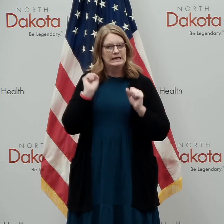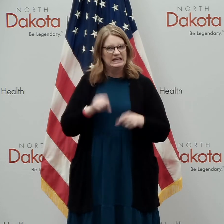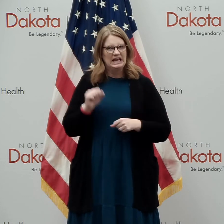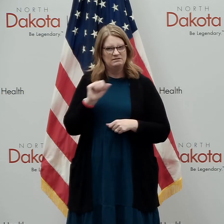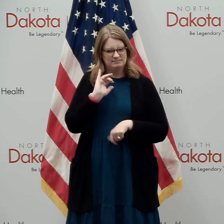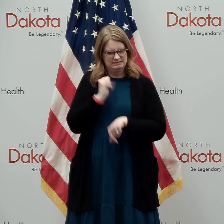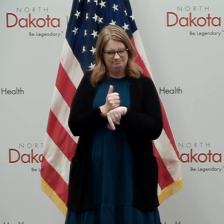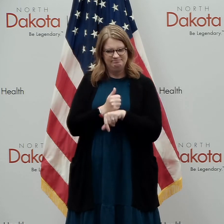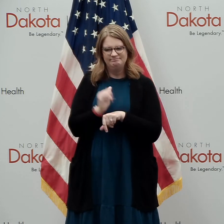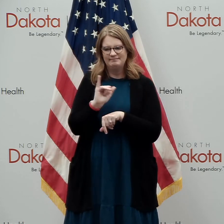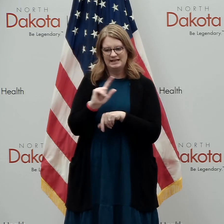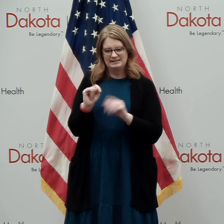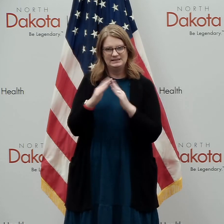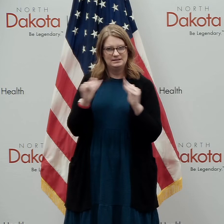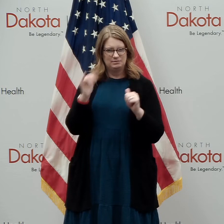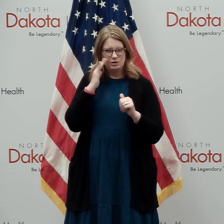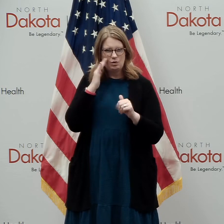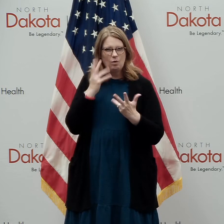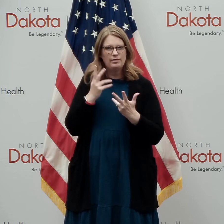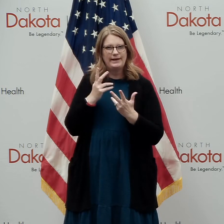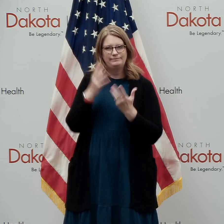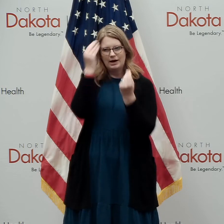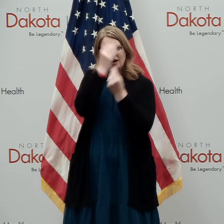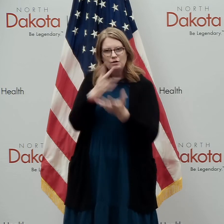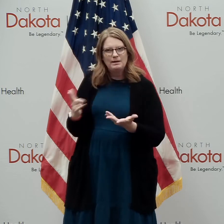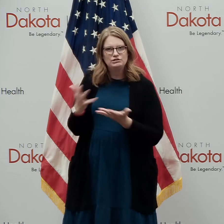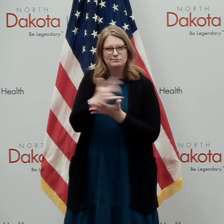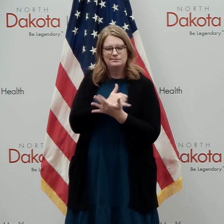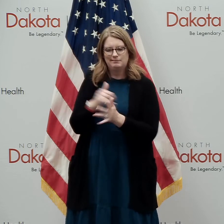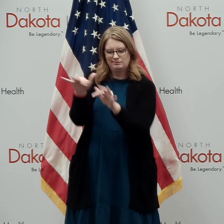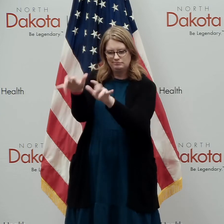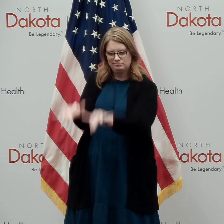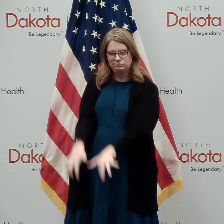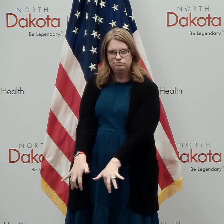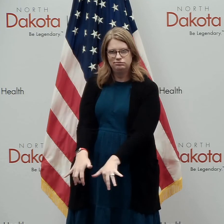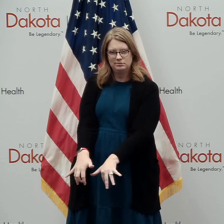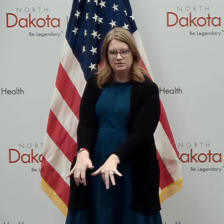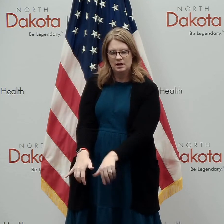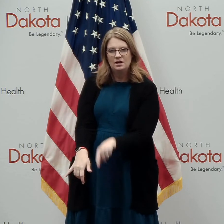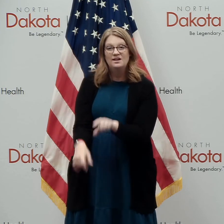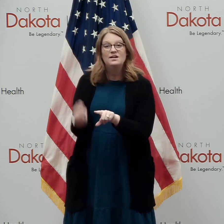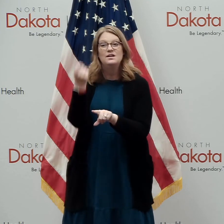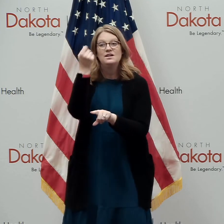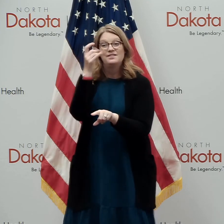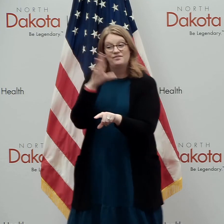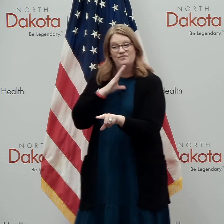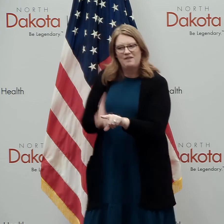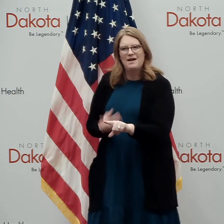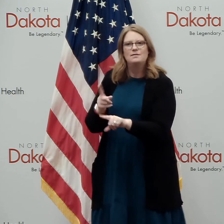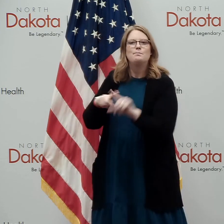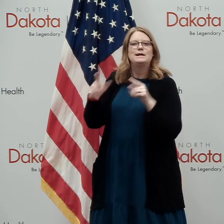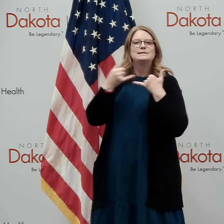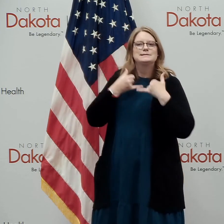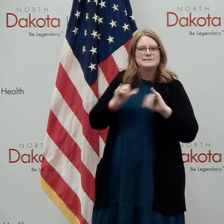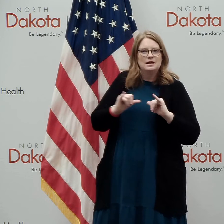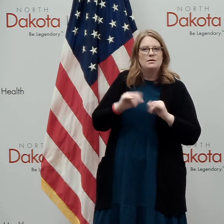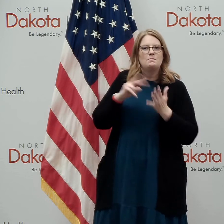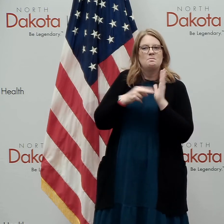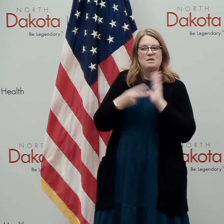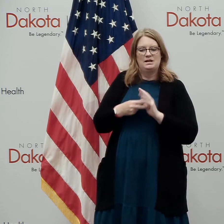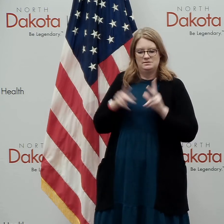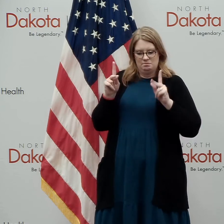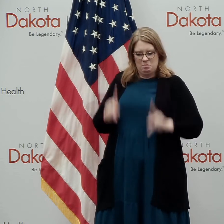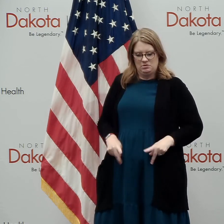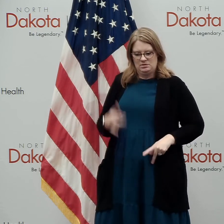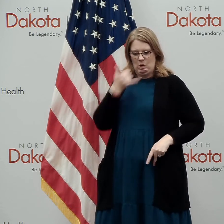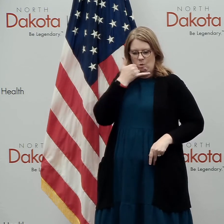that information and track it. It still involves people interviewing people one-on-one over the phone. It involves